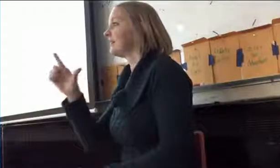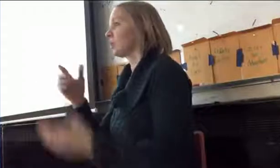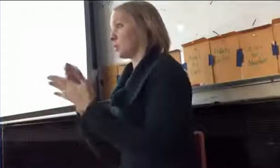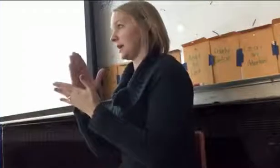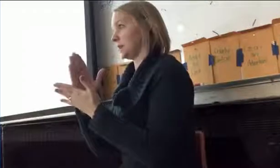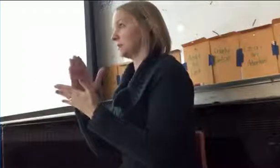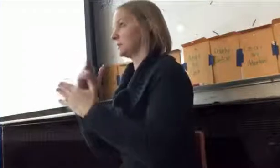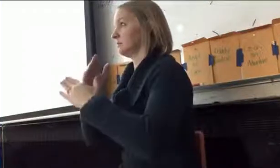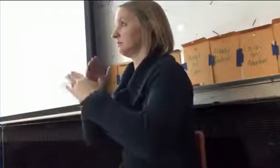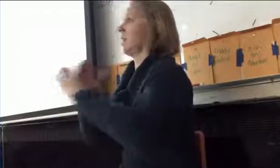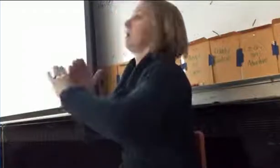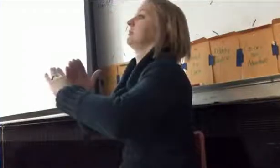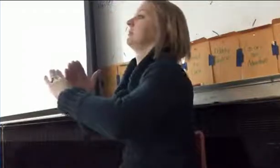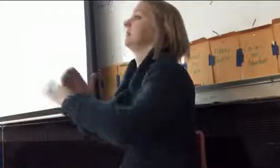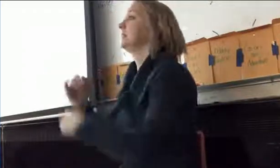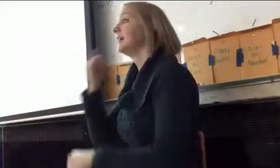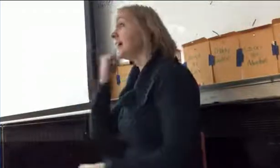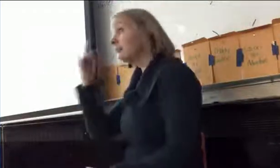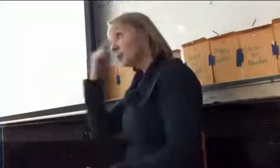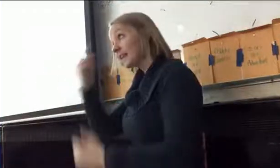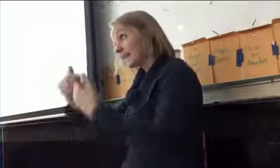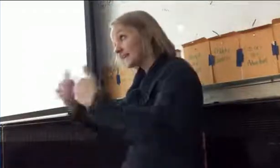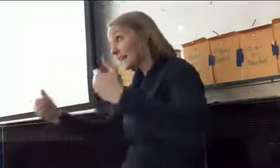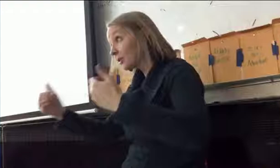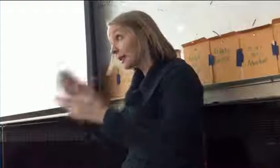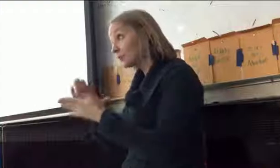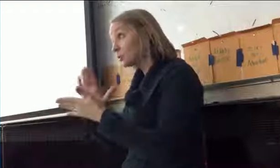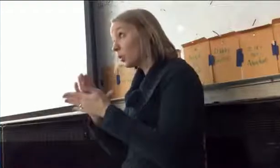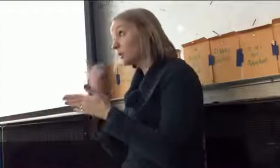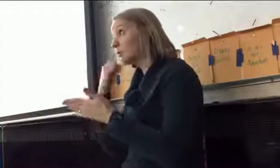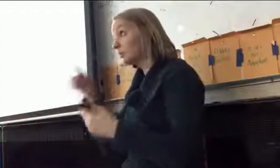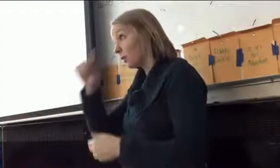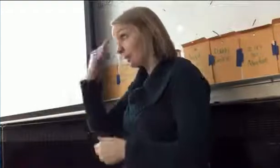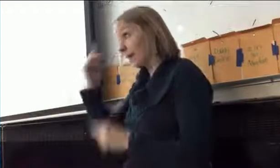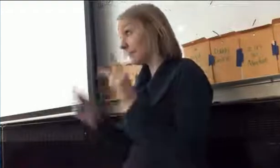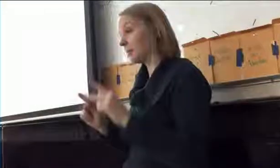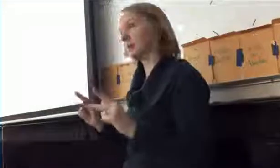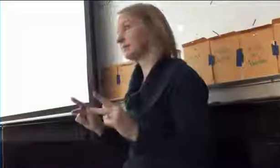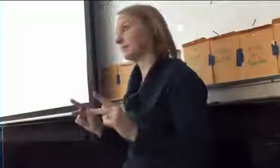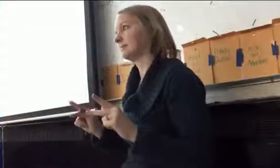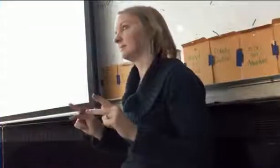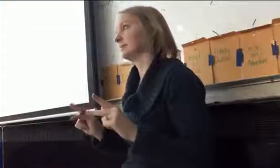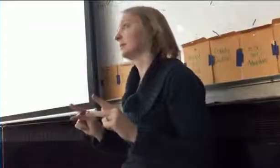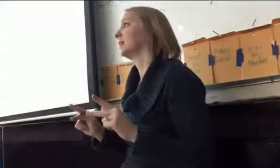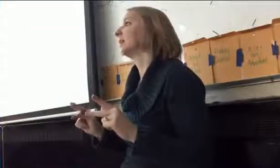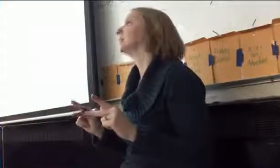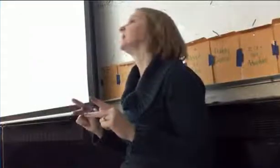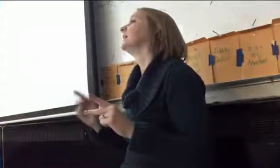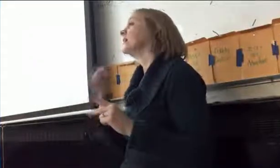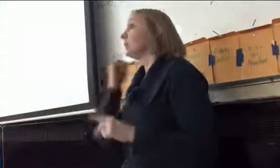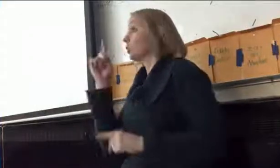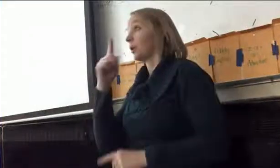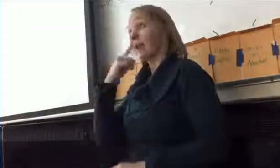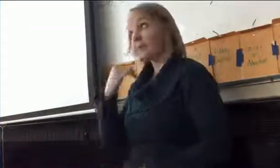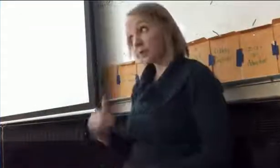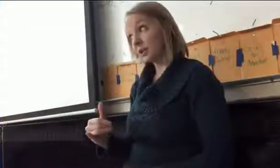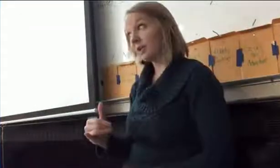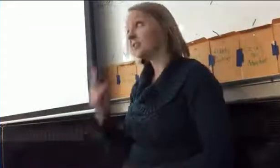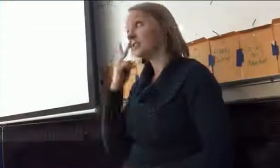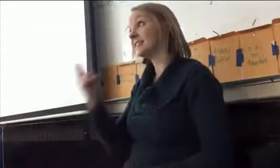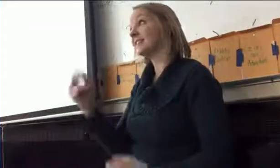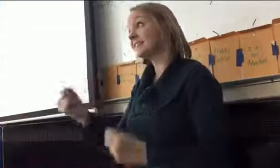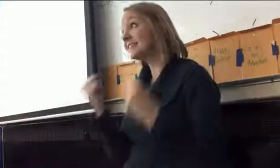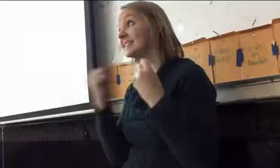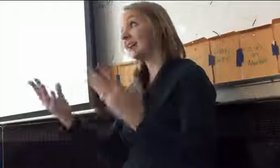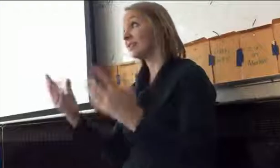For example, if you think that segregated schools was only for African Americans, that's incorrect. If you go to California, you'll see